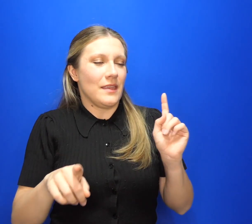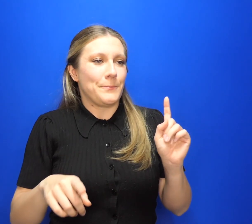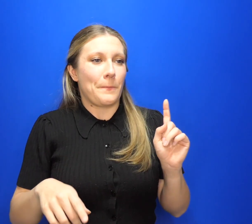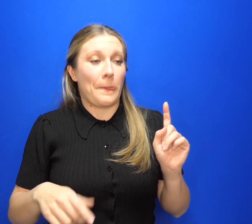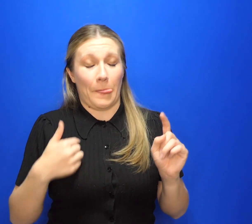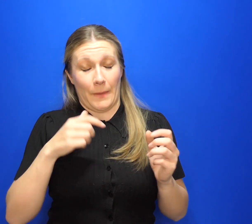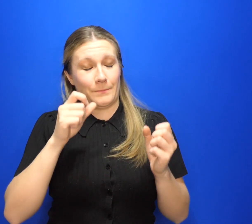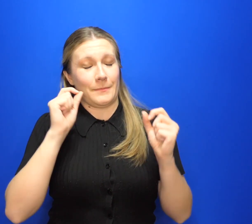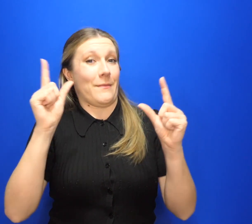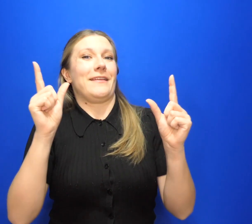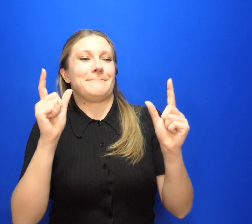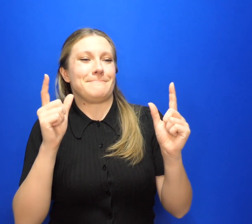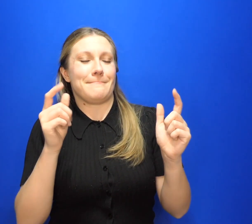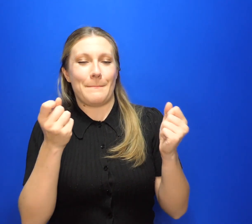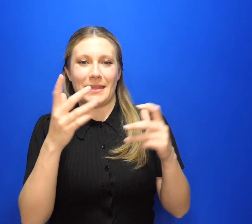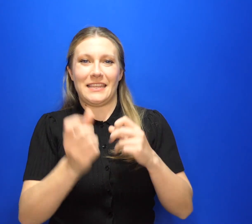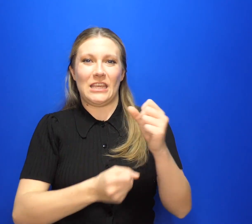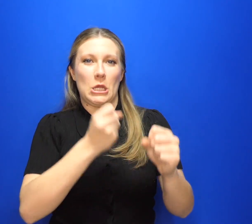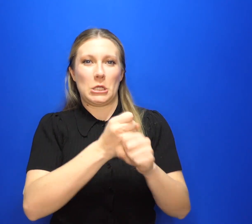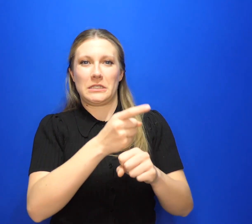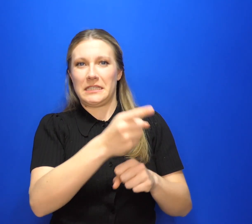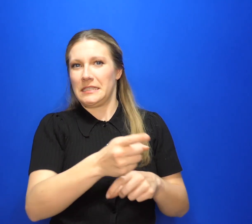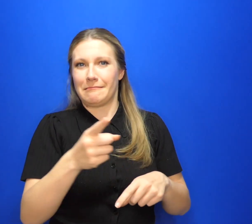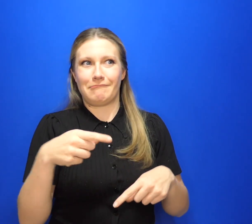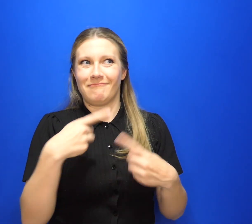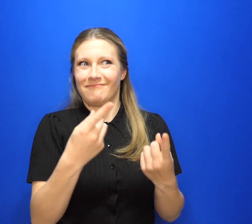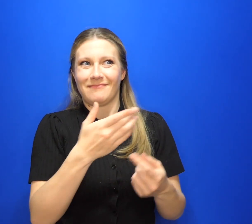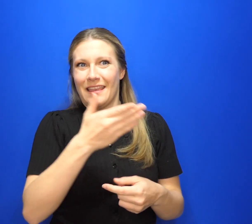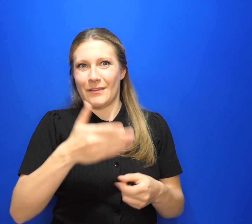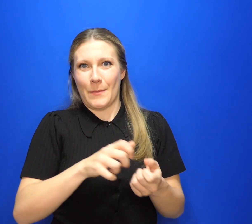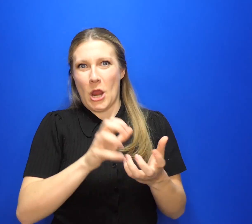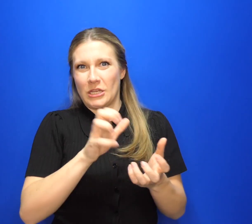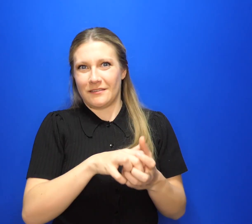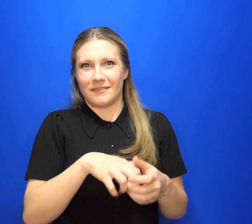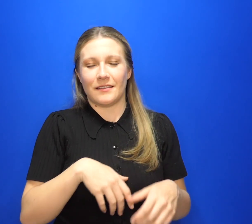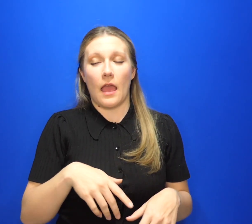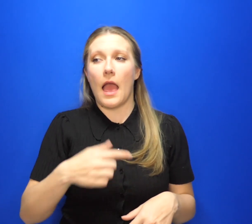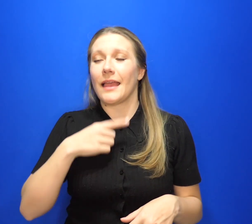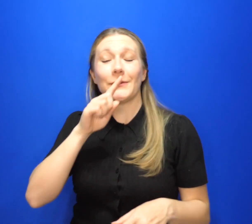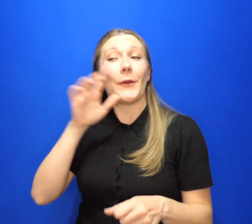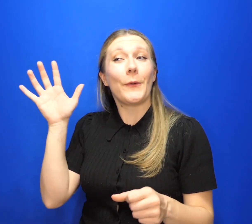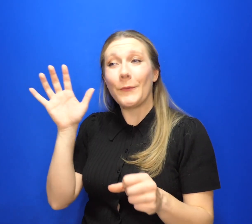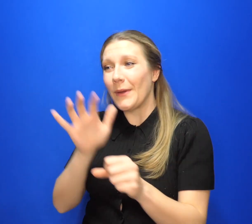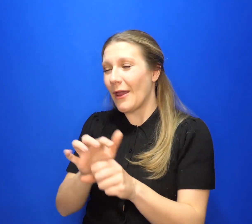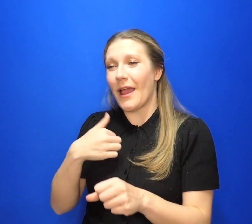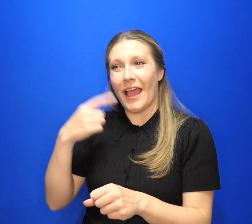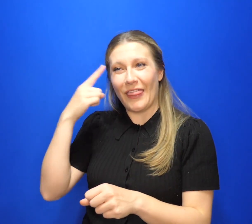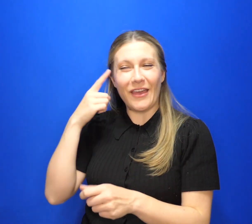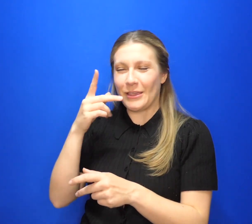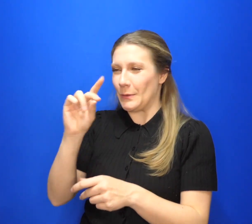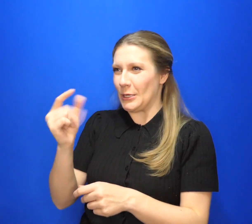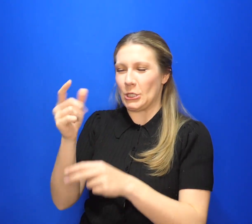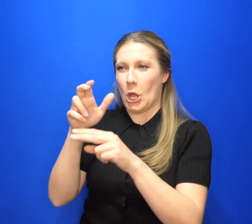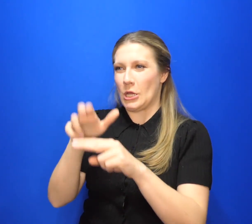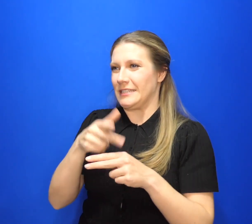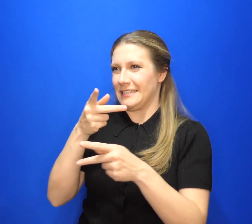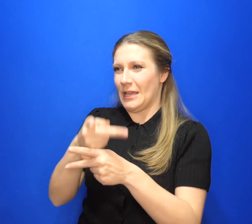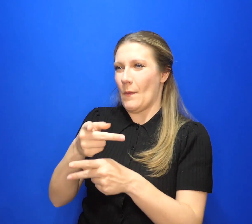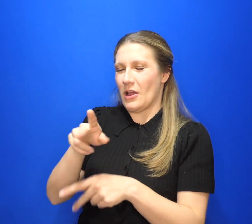has not ever barked. I swear to you, I thought you were dog sitting when that happened. I was like, that can't be true. We